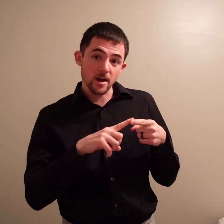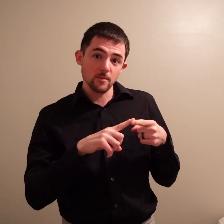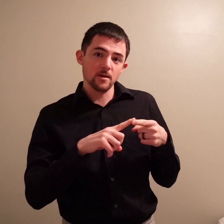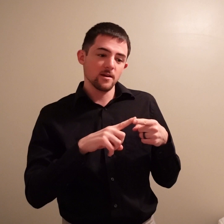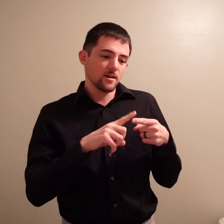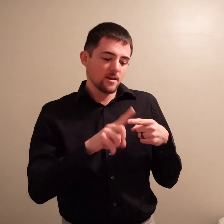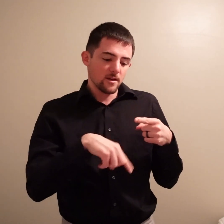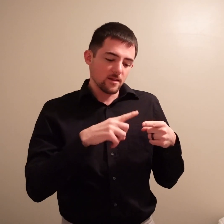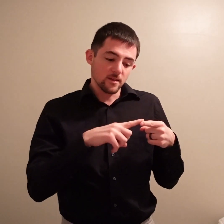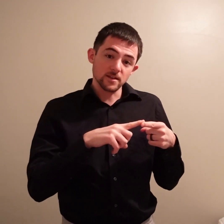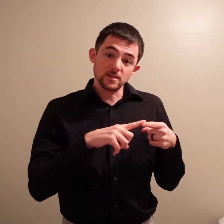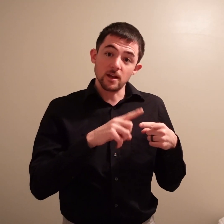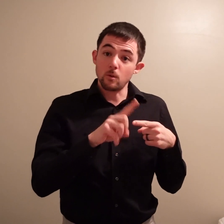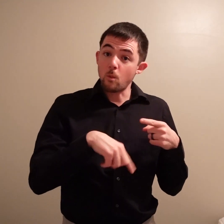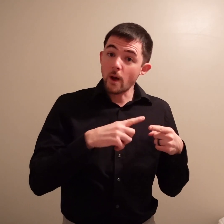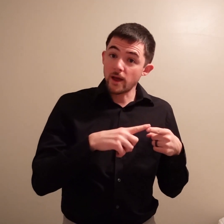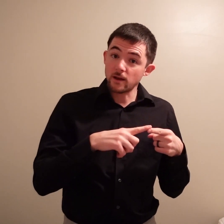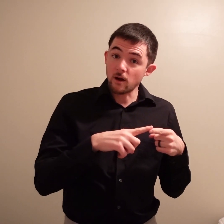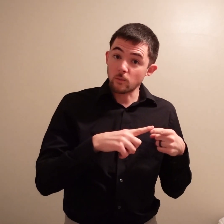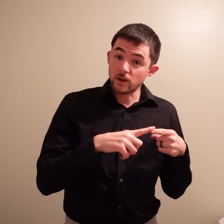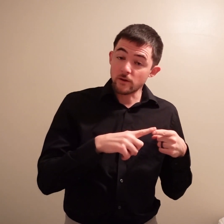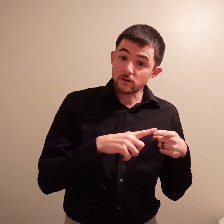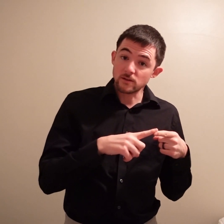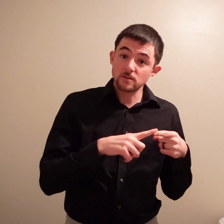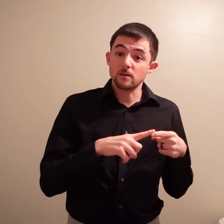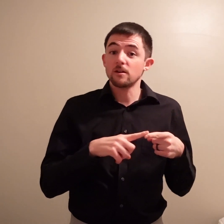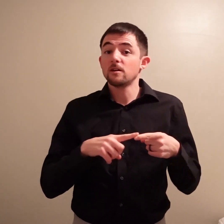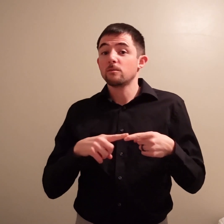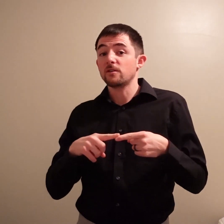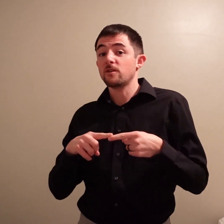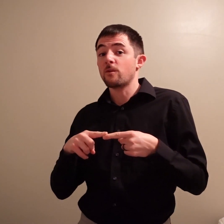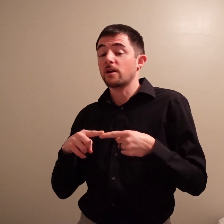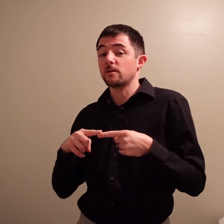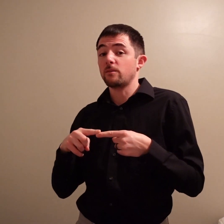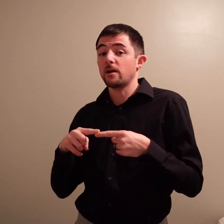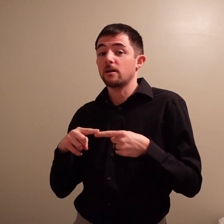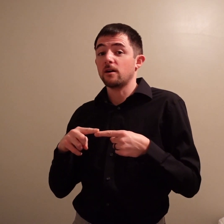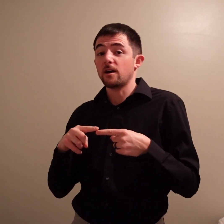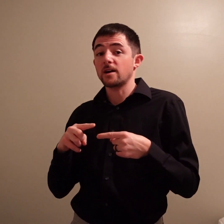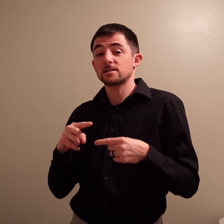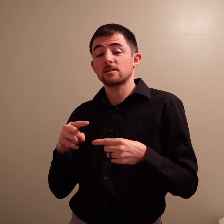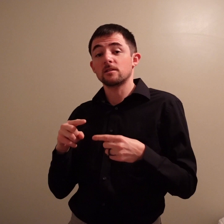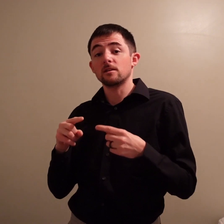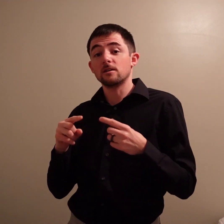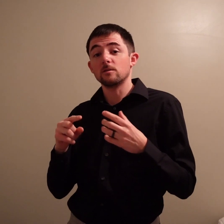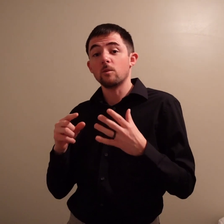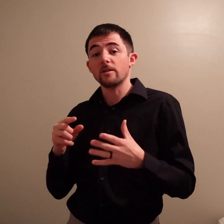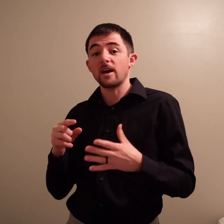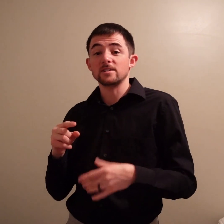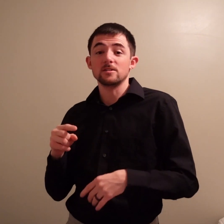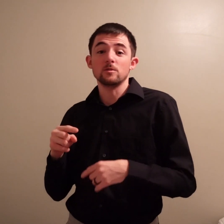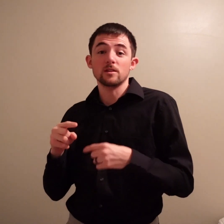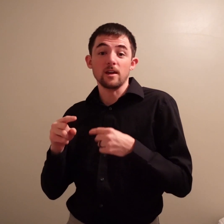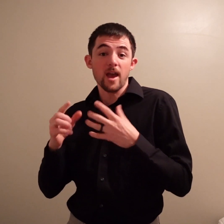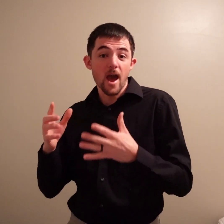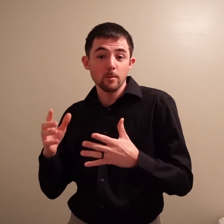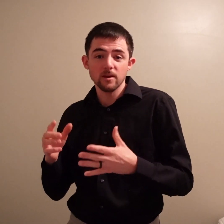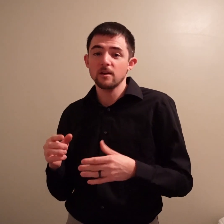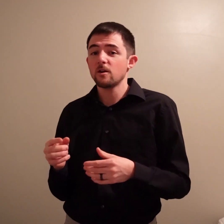time. This is like, when are we going to the store? But if we want to ask the what that has to do with like happen, we're